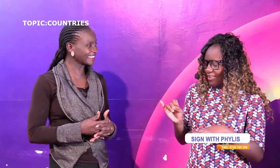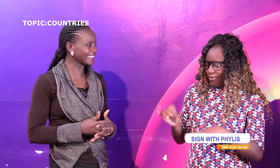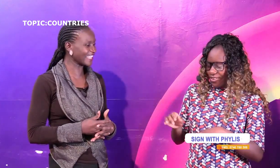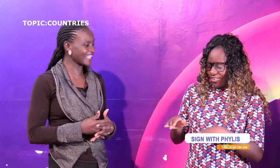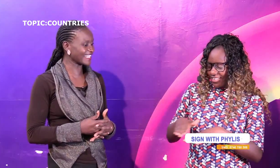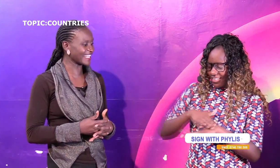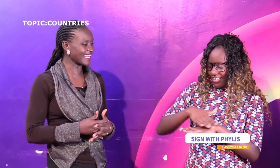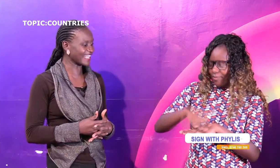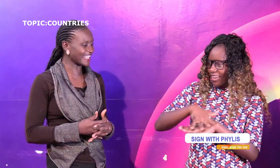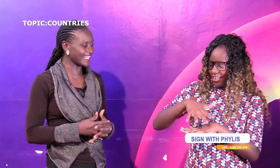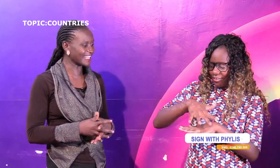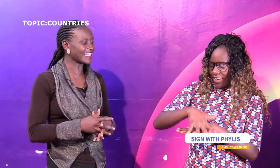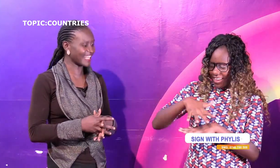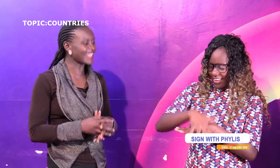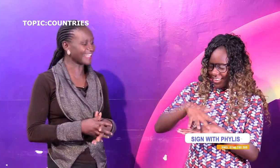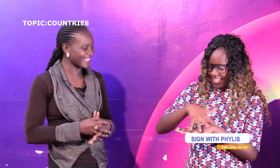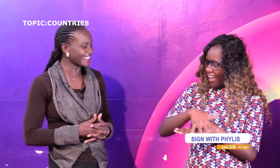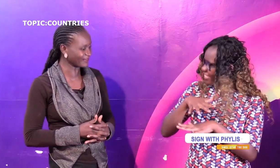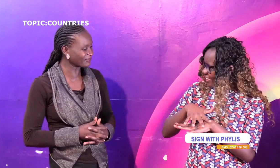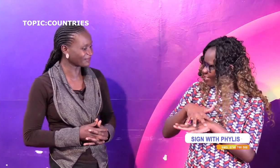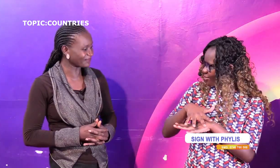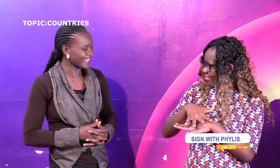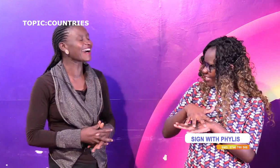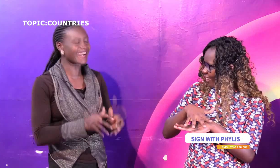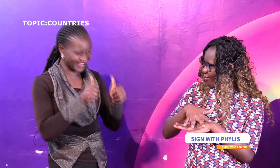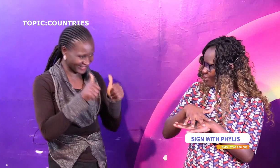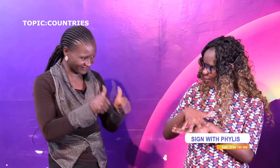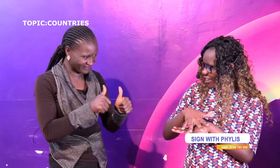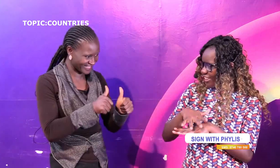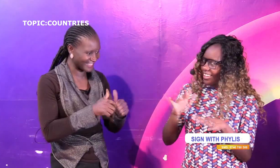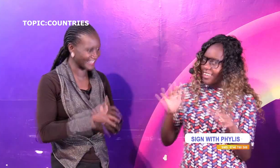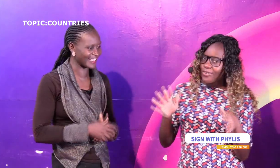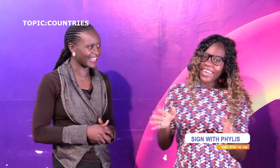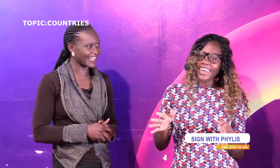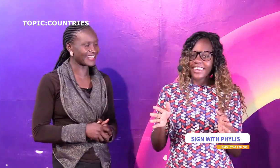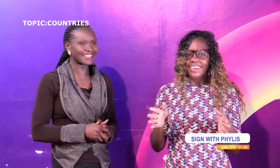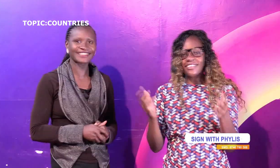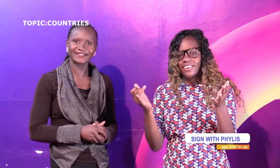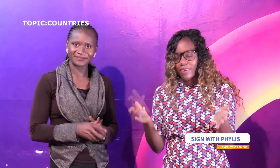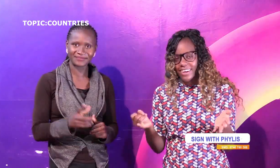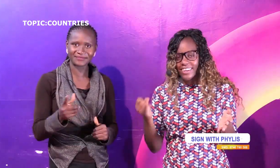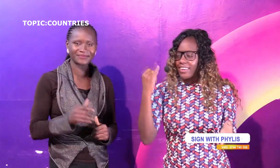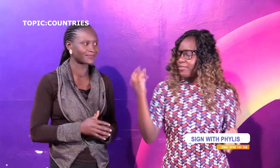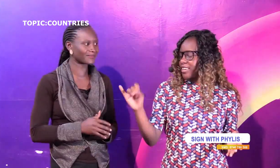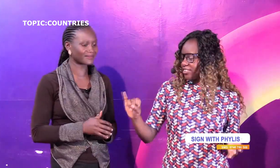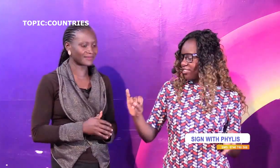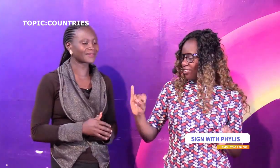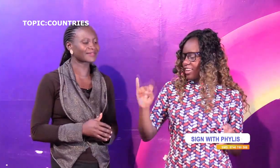was Spain. I think this was the sign for Spain. We had again Japan, which with